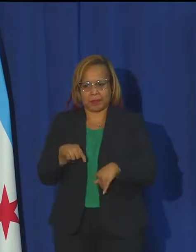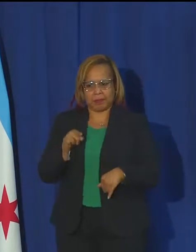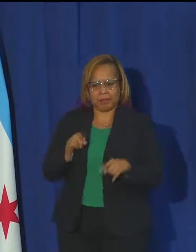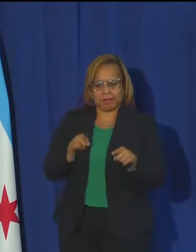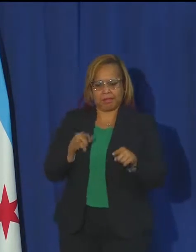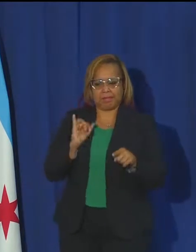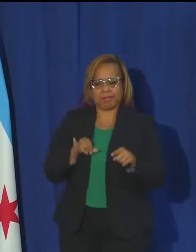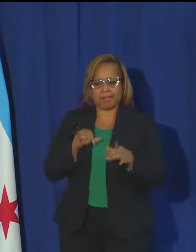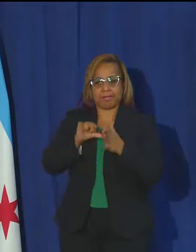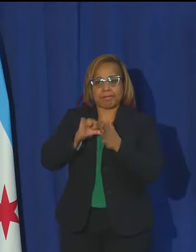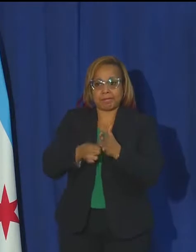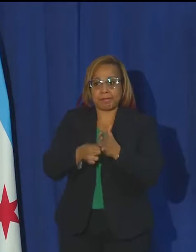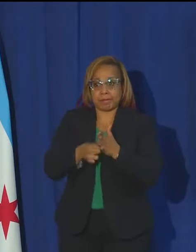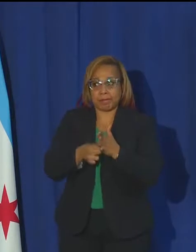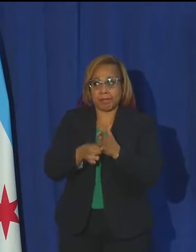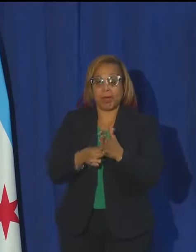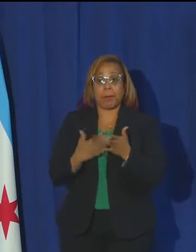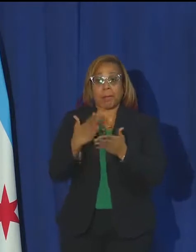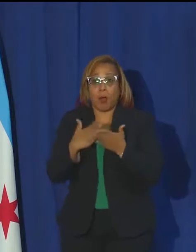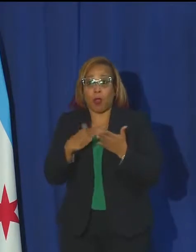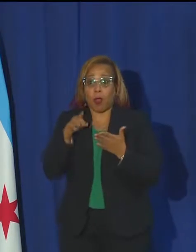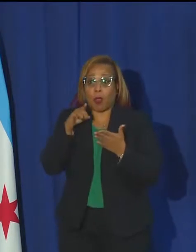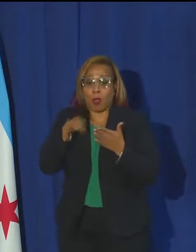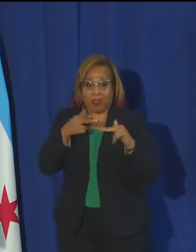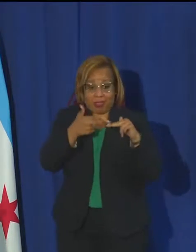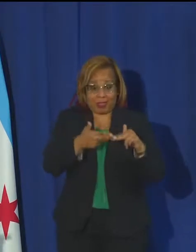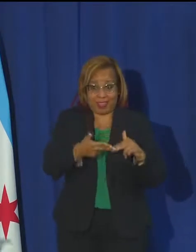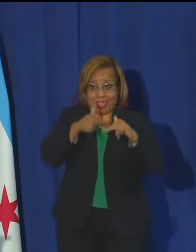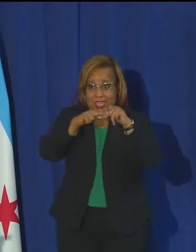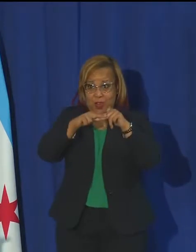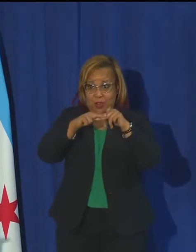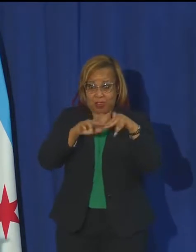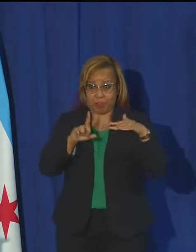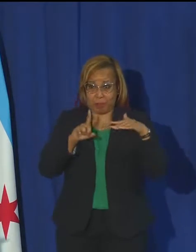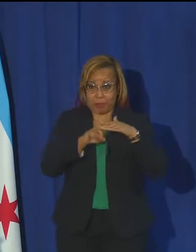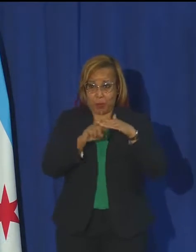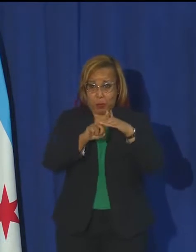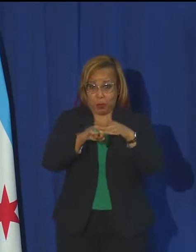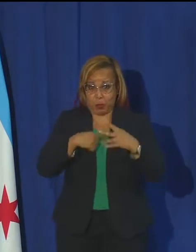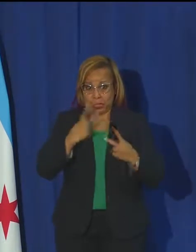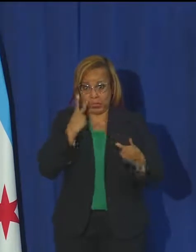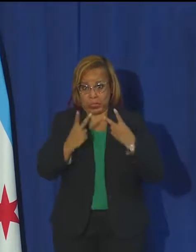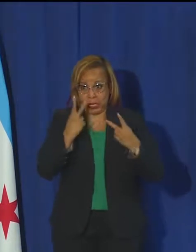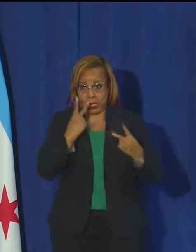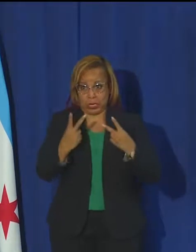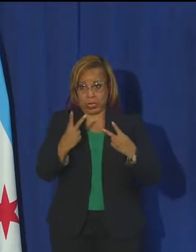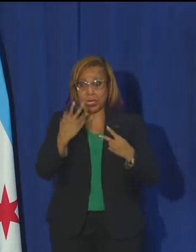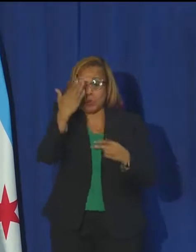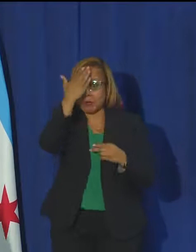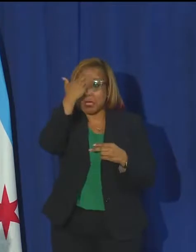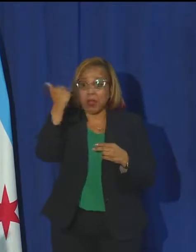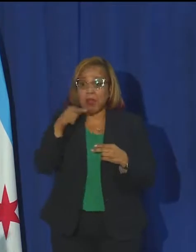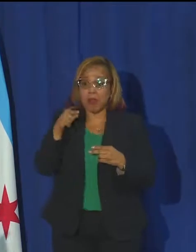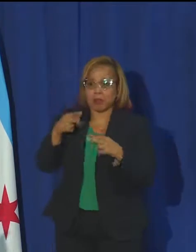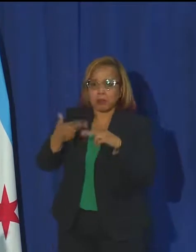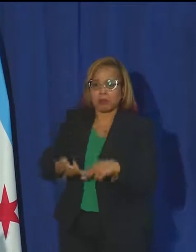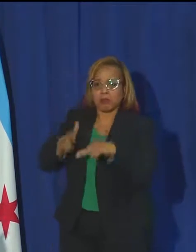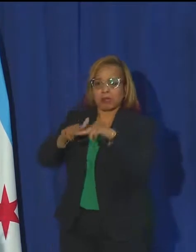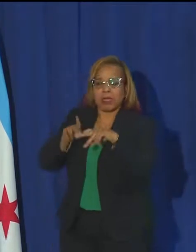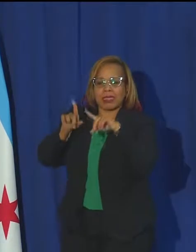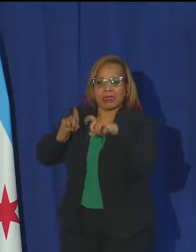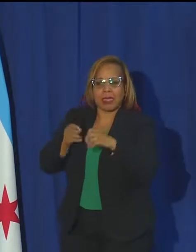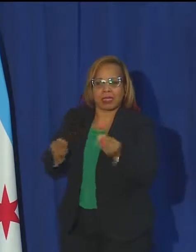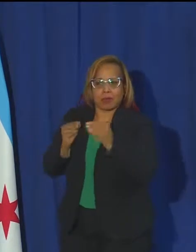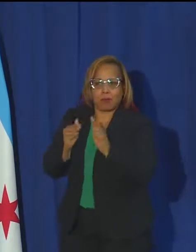is highlighting that in part, the increase in cases that we are seeing is because of an increase in